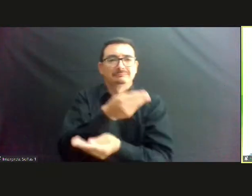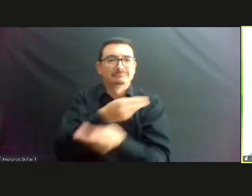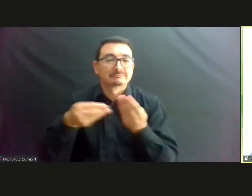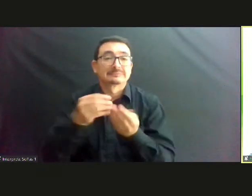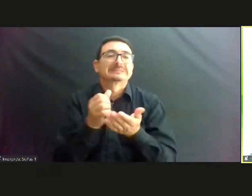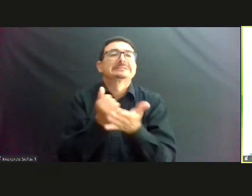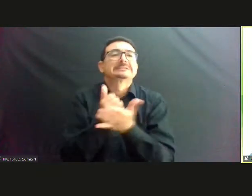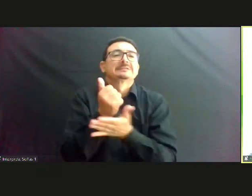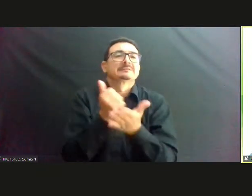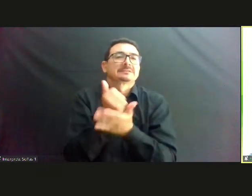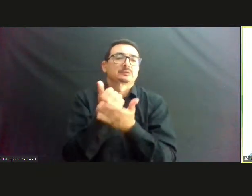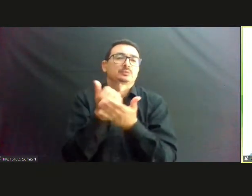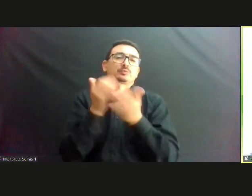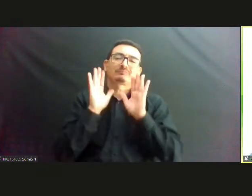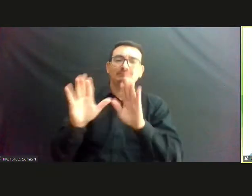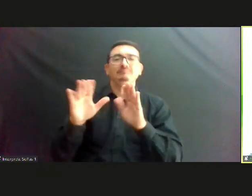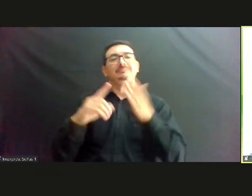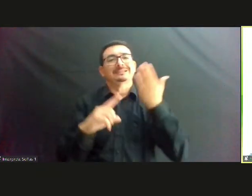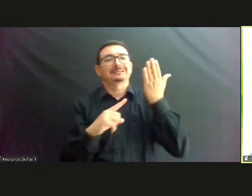services trade.